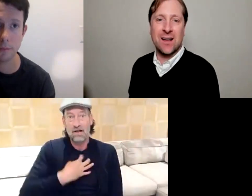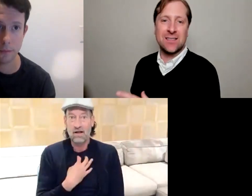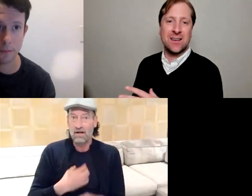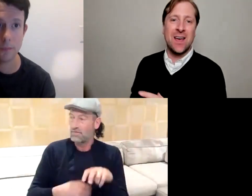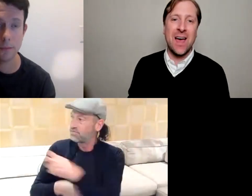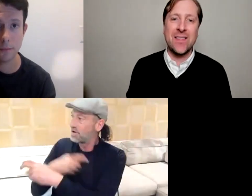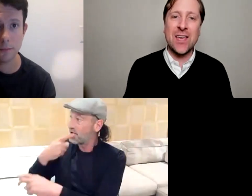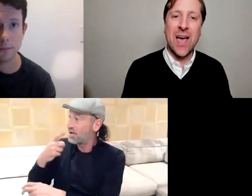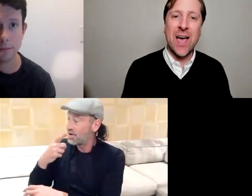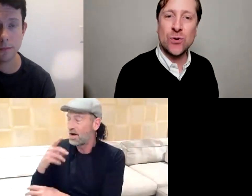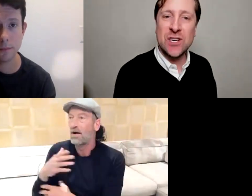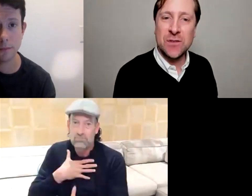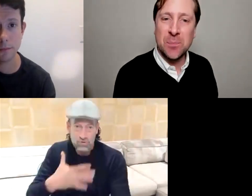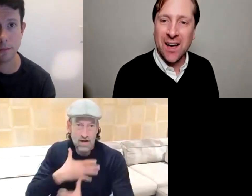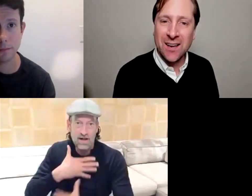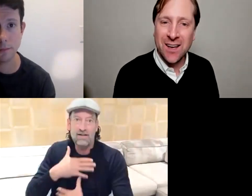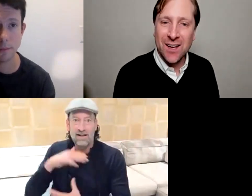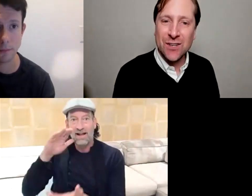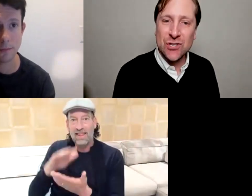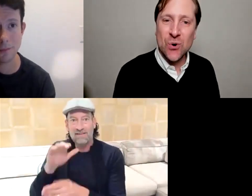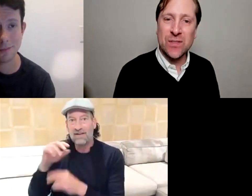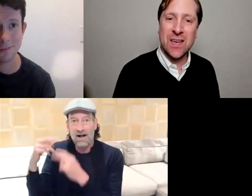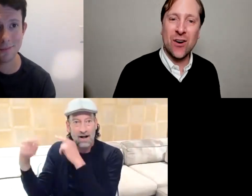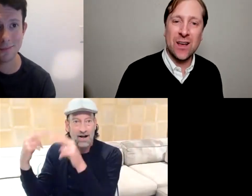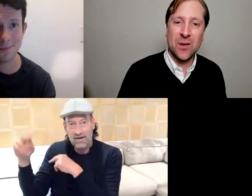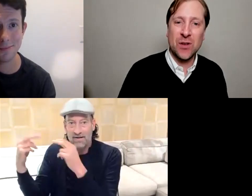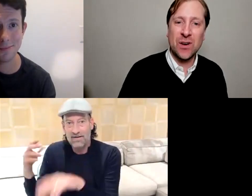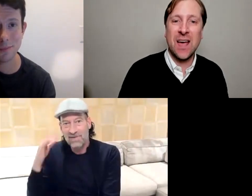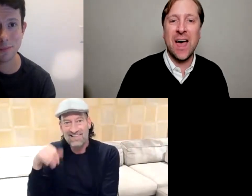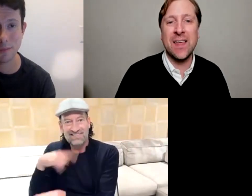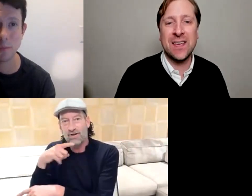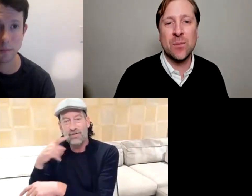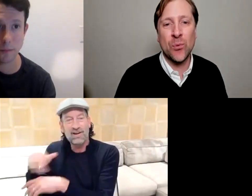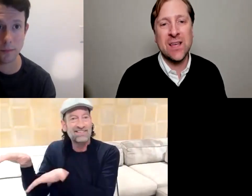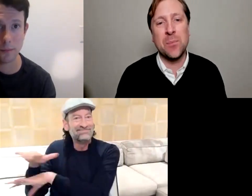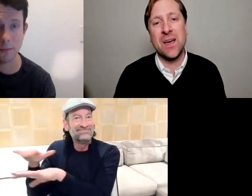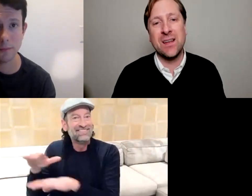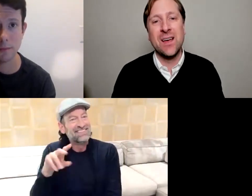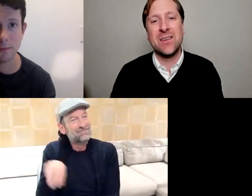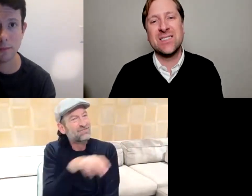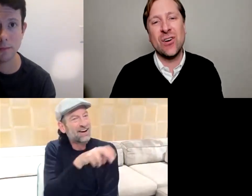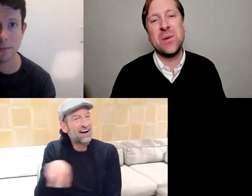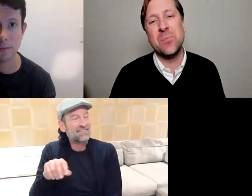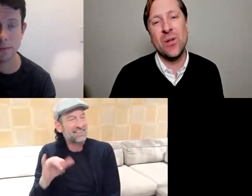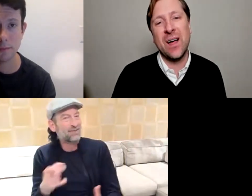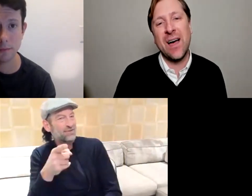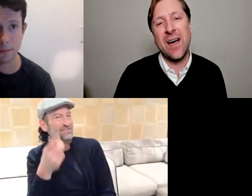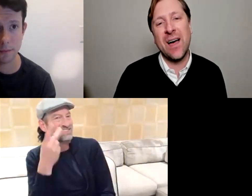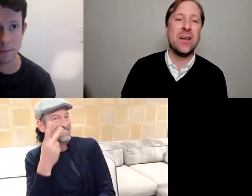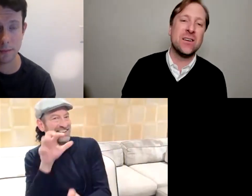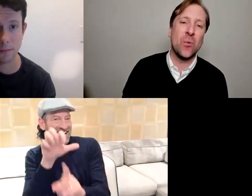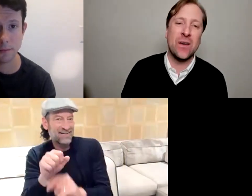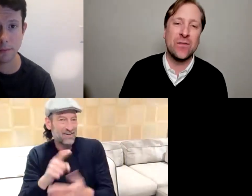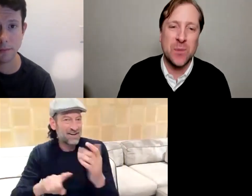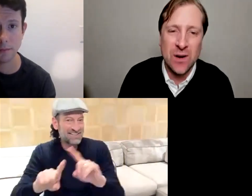eye contact and then they have to code shift back to the hearing community and they can breathe a bit because hearing people have